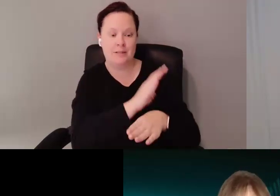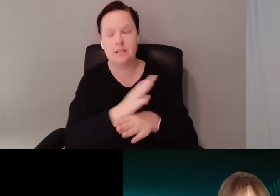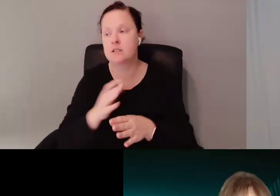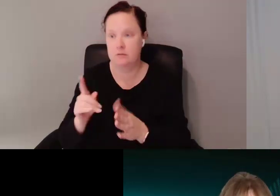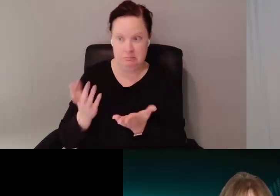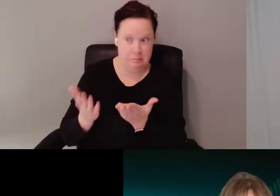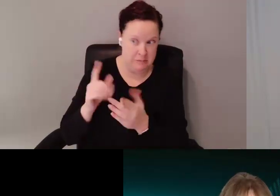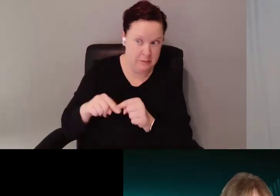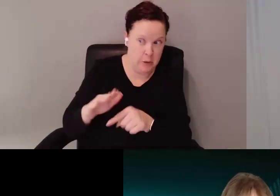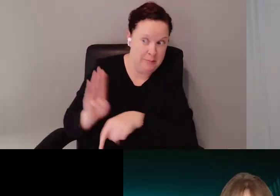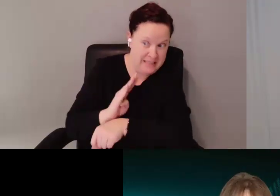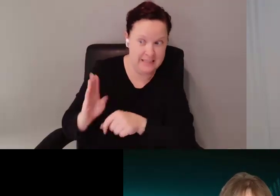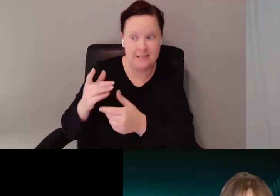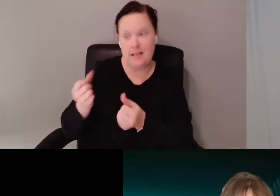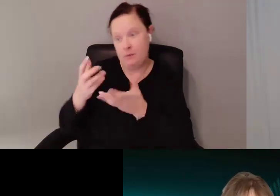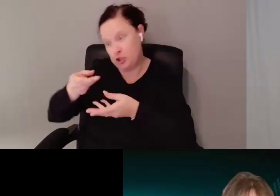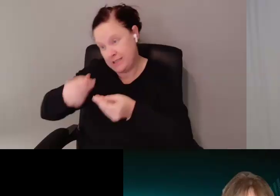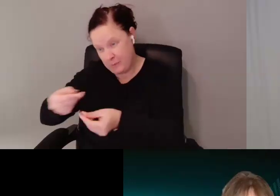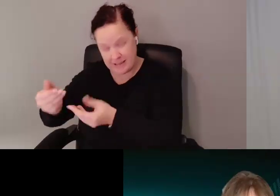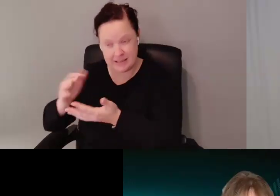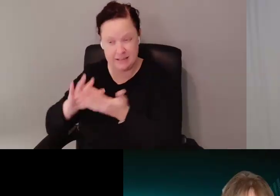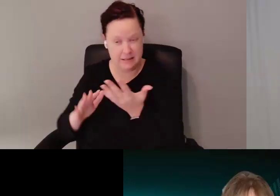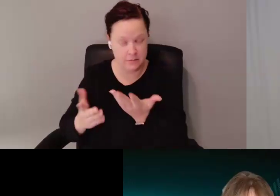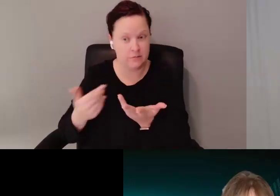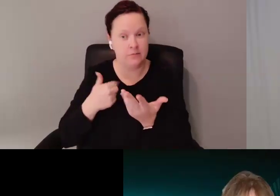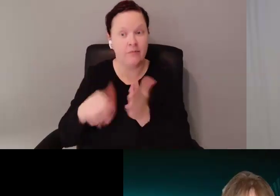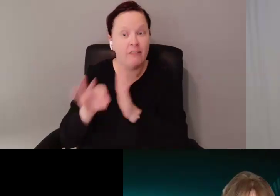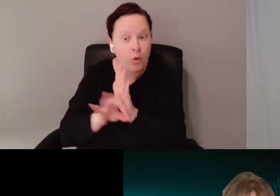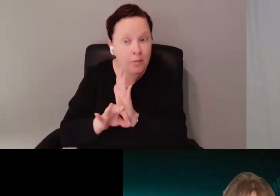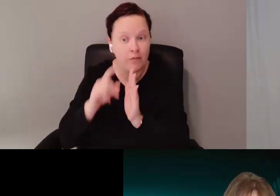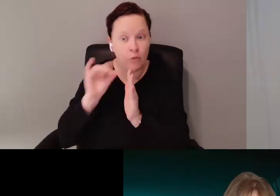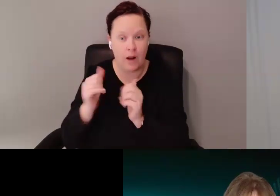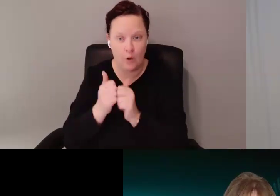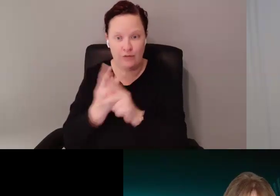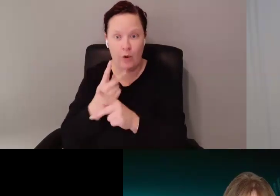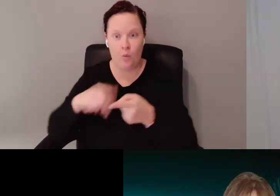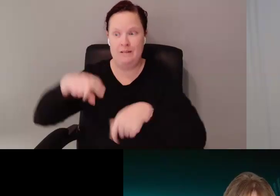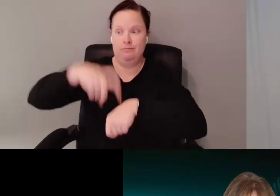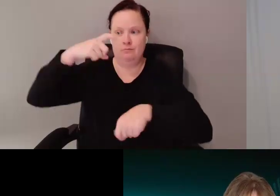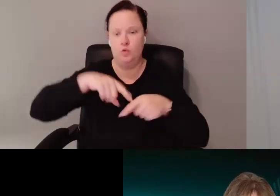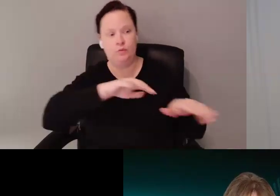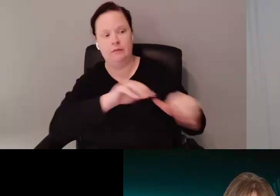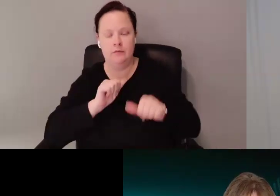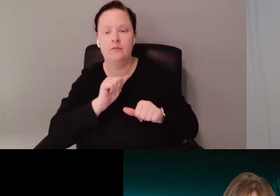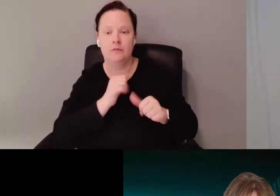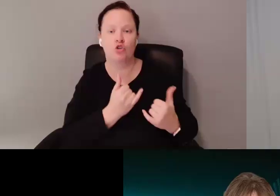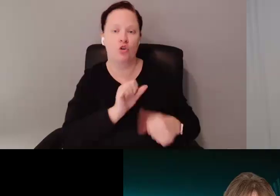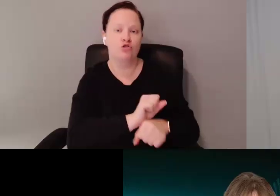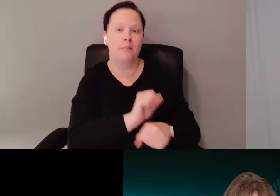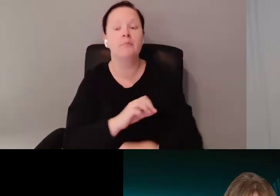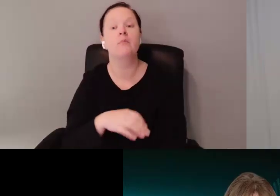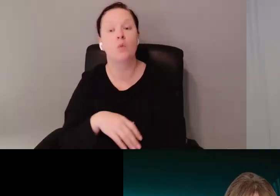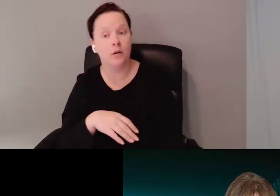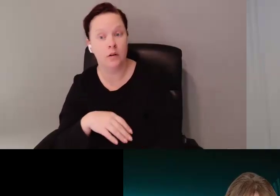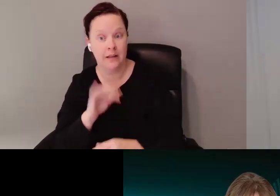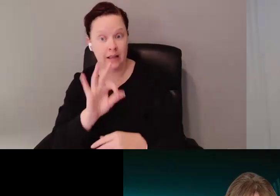but I mean, is there sort of a formula for that? I would say if you're meeting